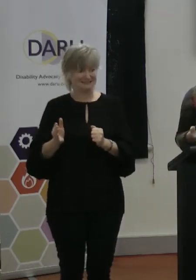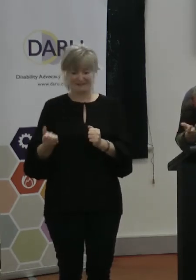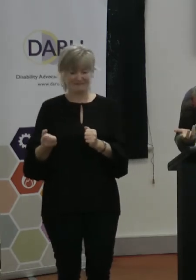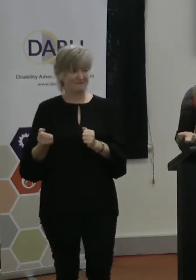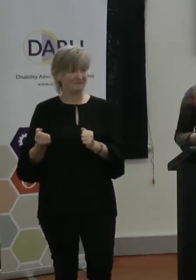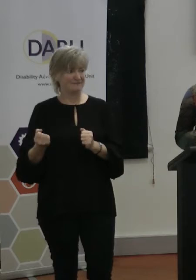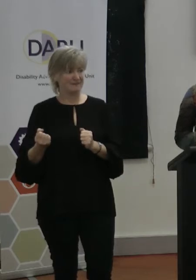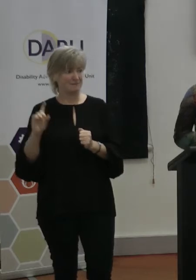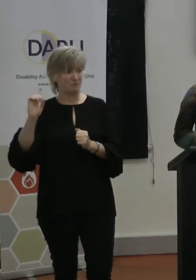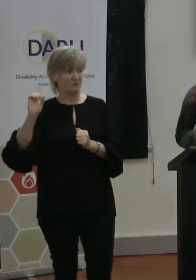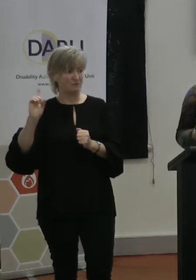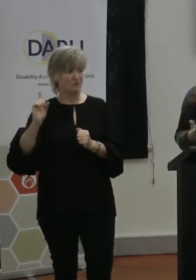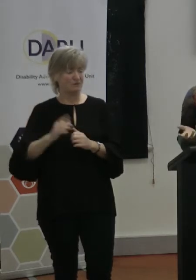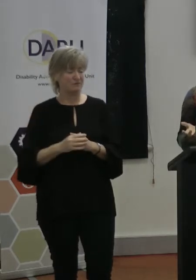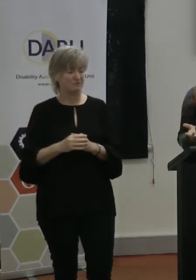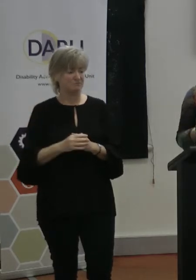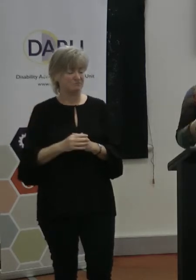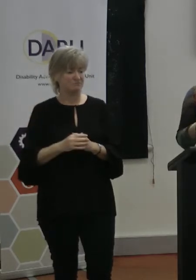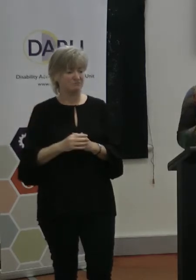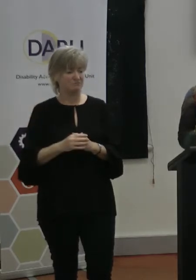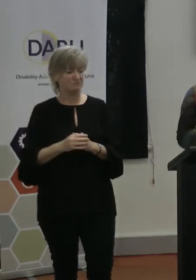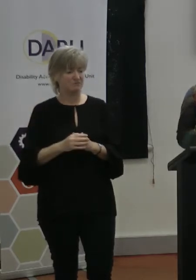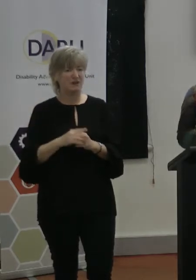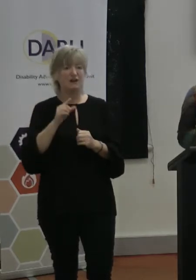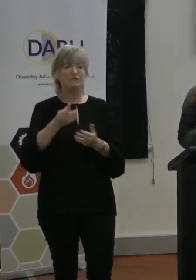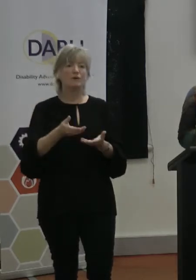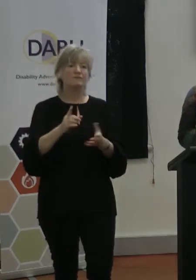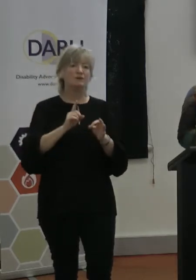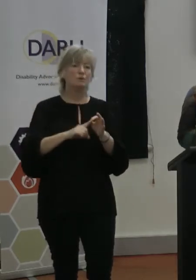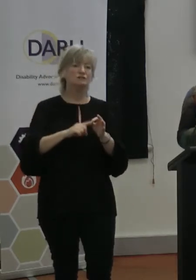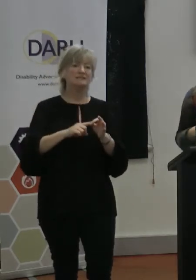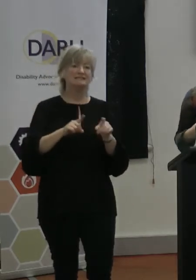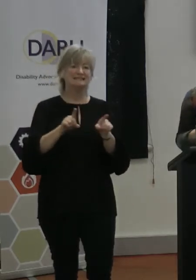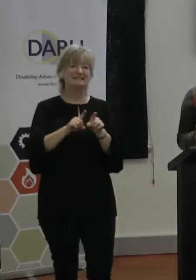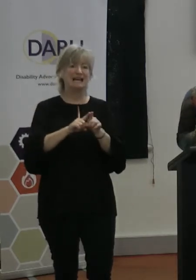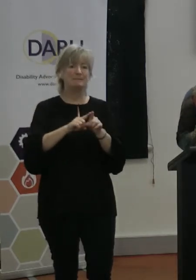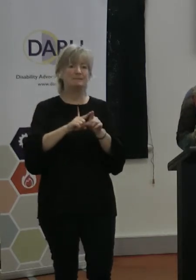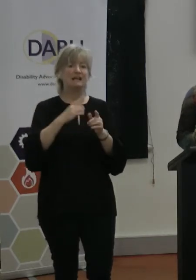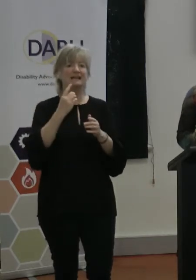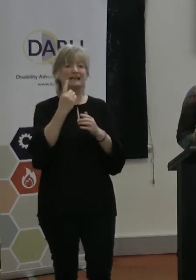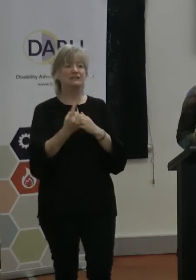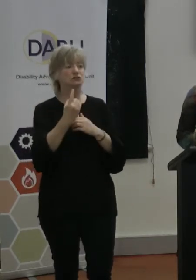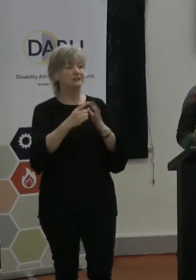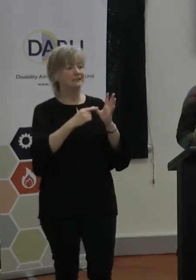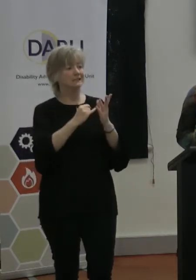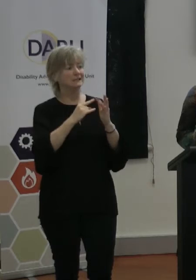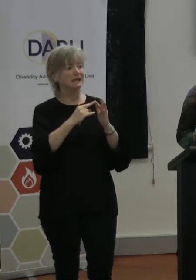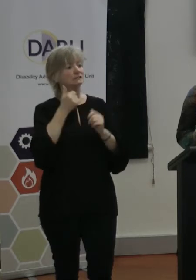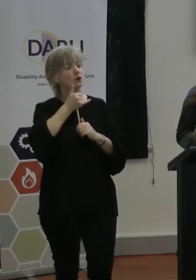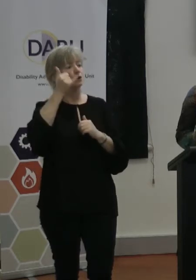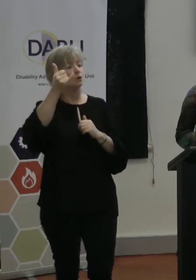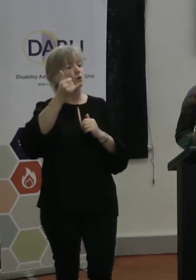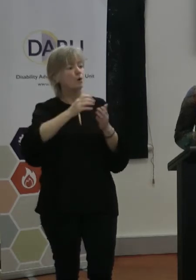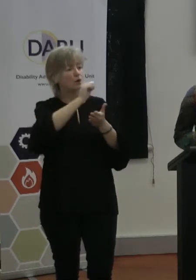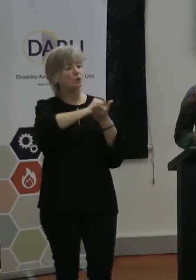under currently. I would recommend for those kind of questions on a case-by-case basis that you do give Consumer Affairs Victoria